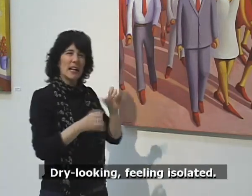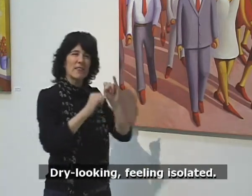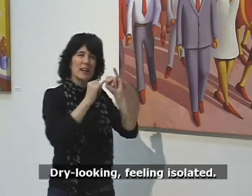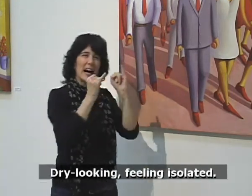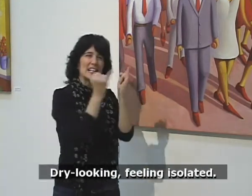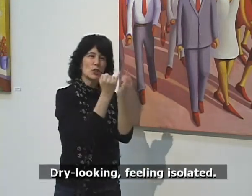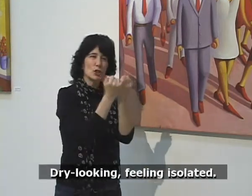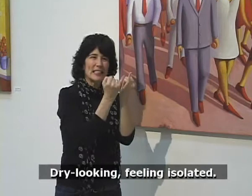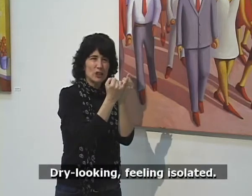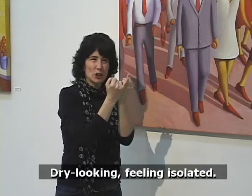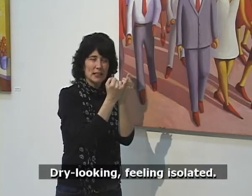feeling isolated.